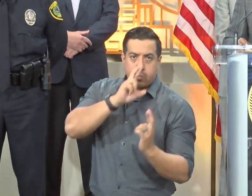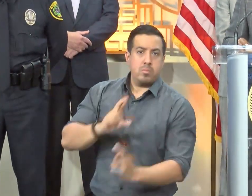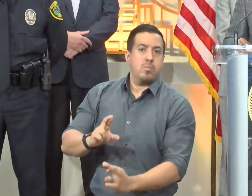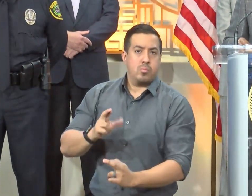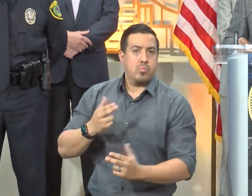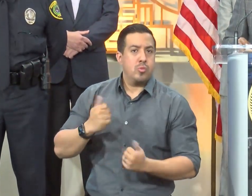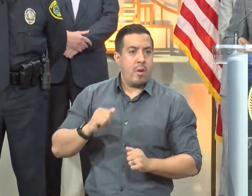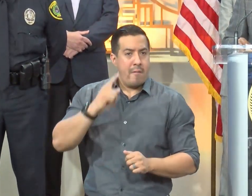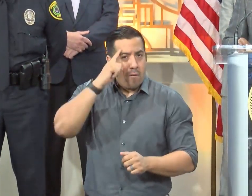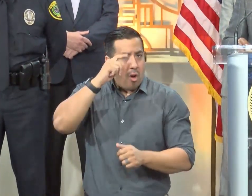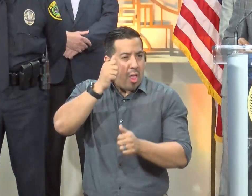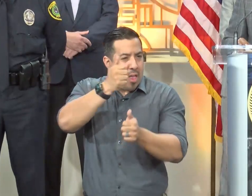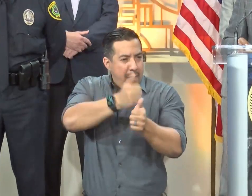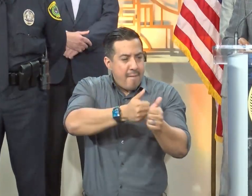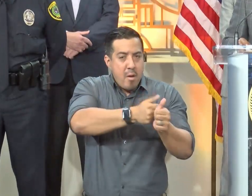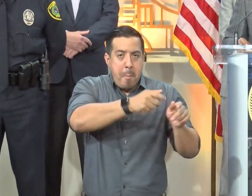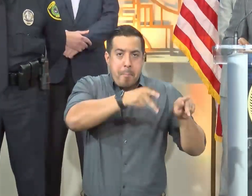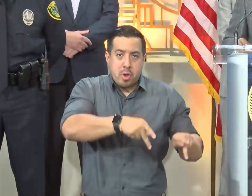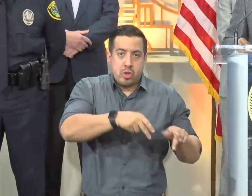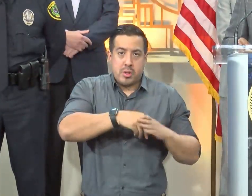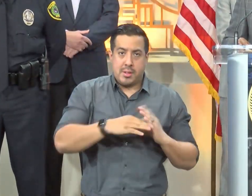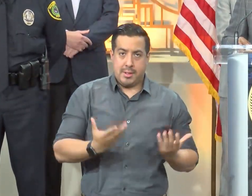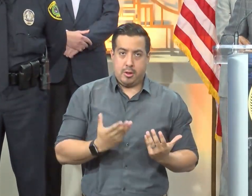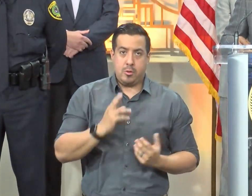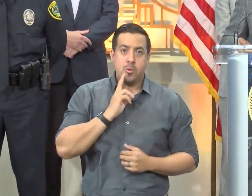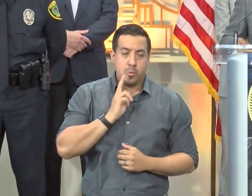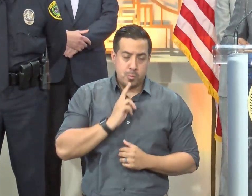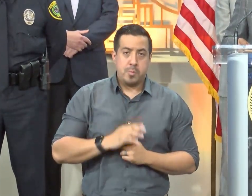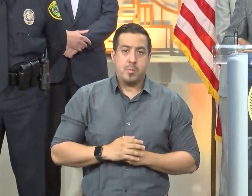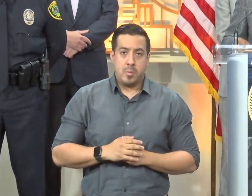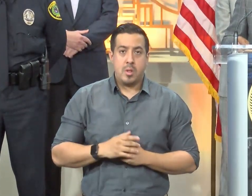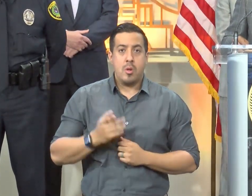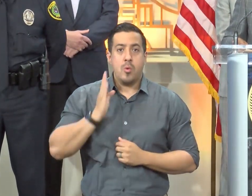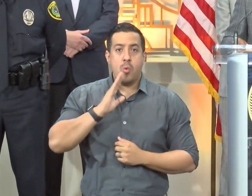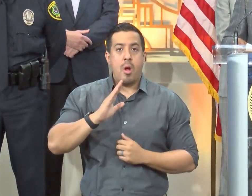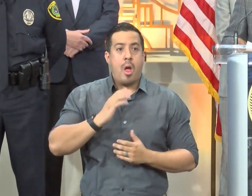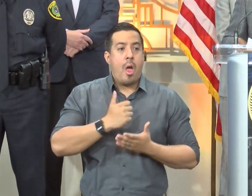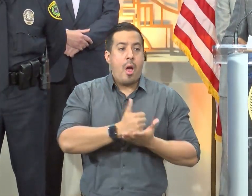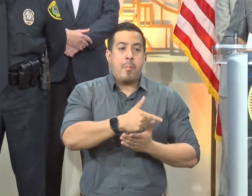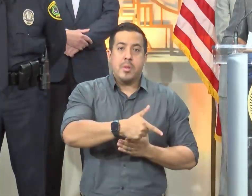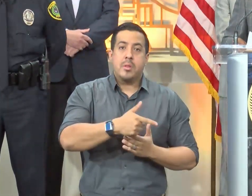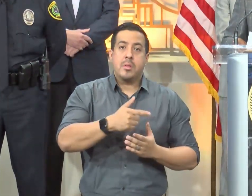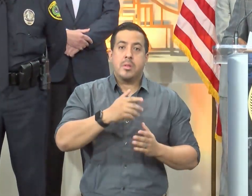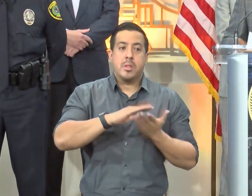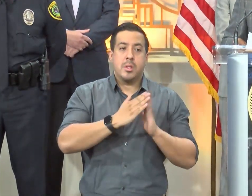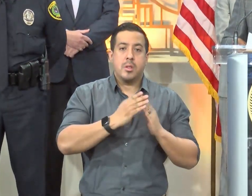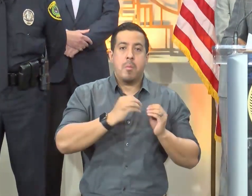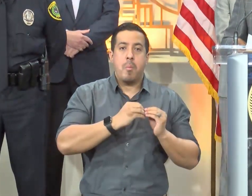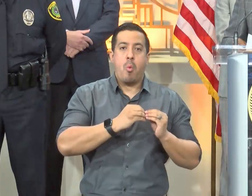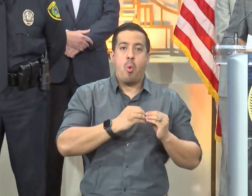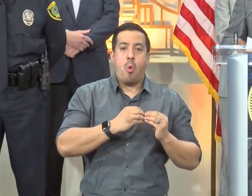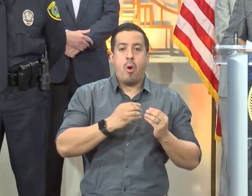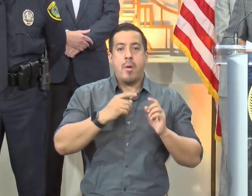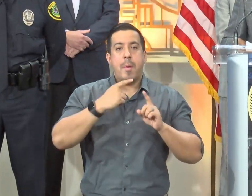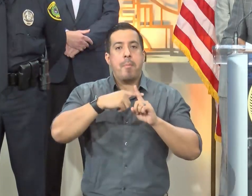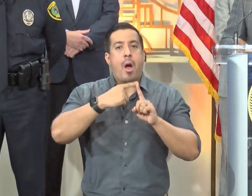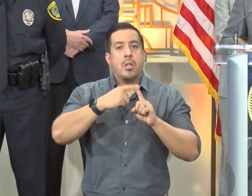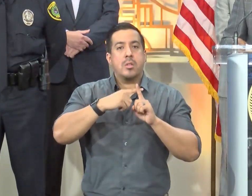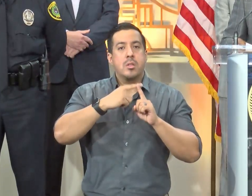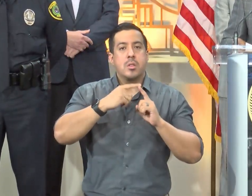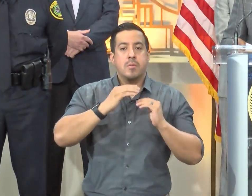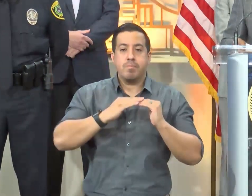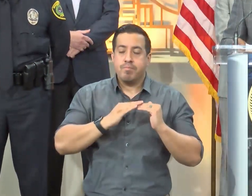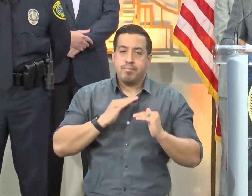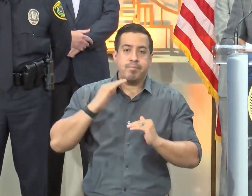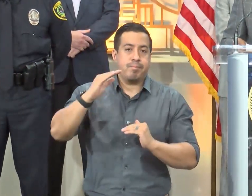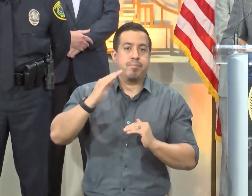every single person in our city, and to move the city forward in a positive direction. And